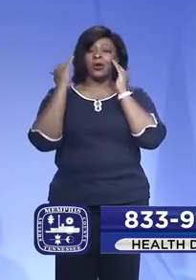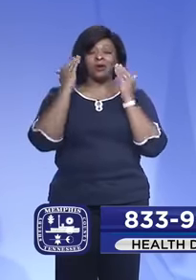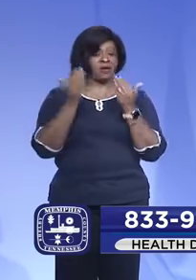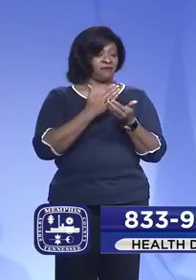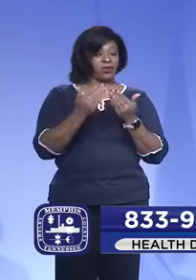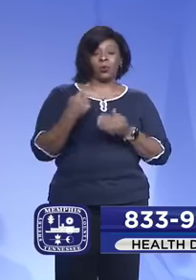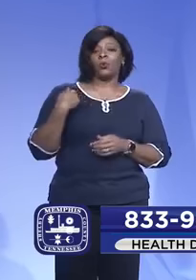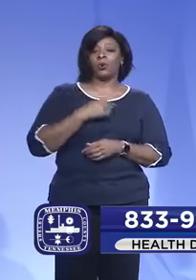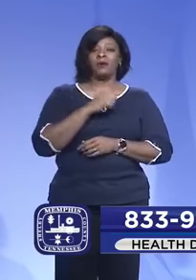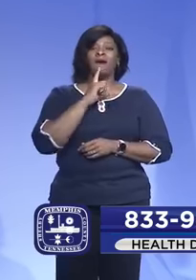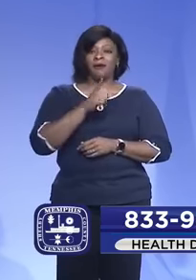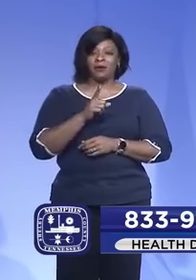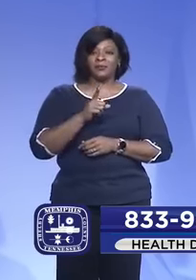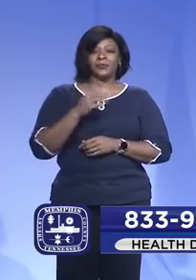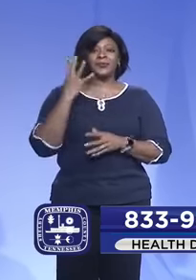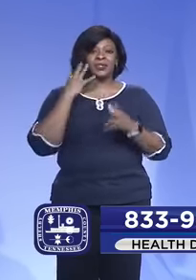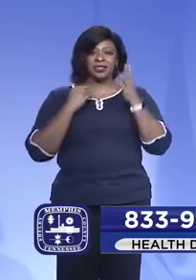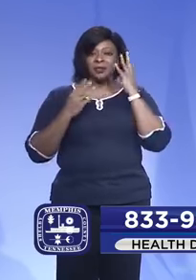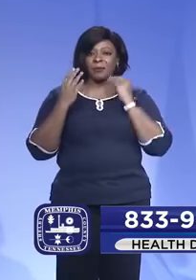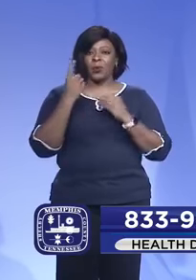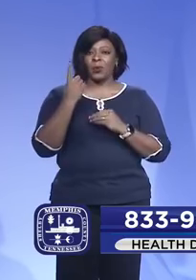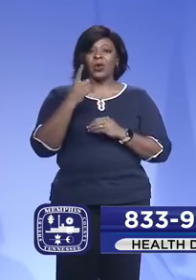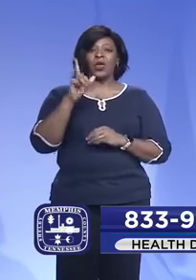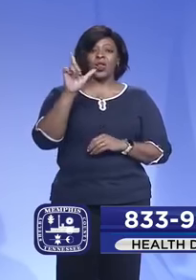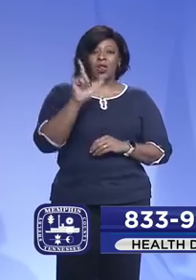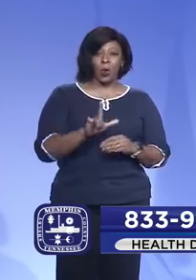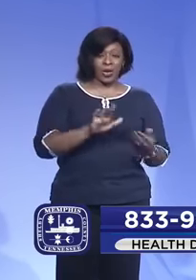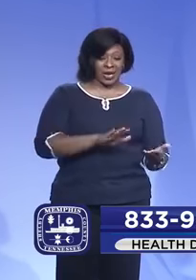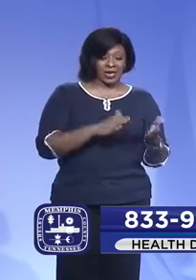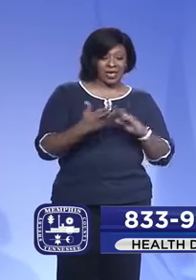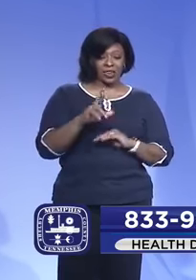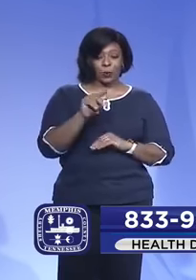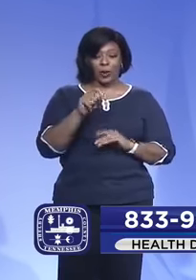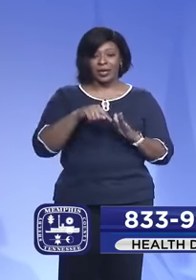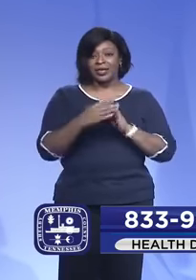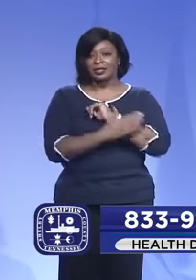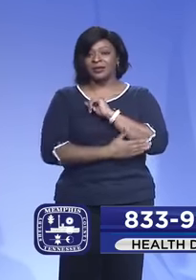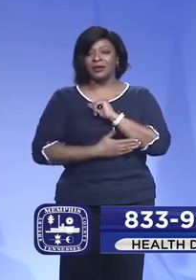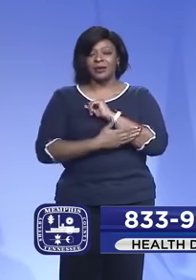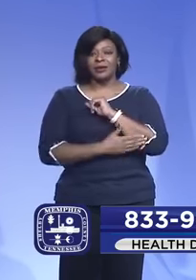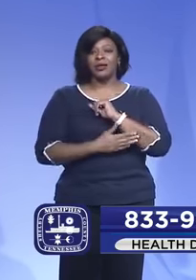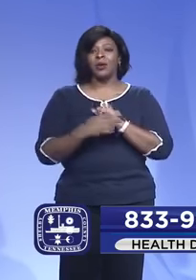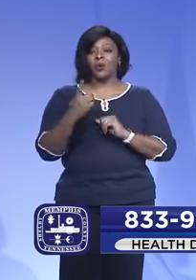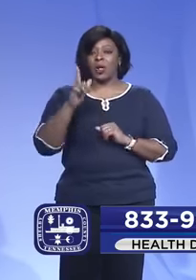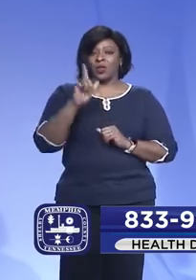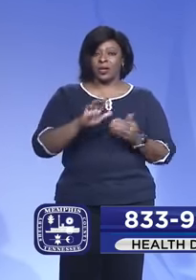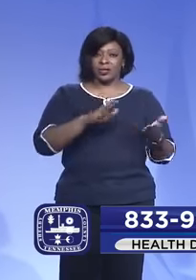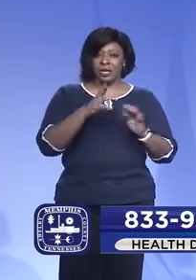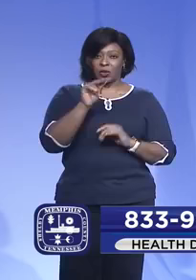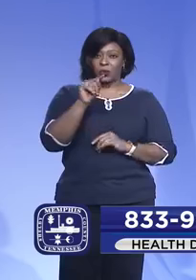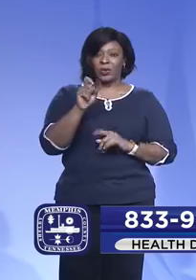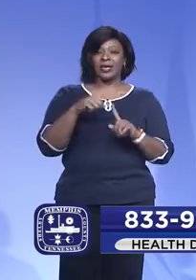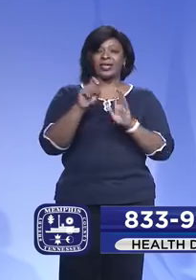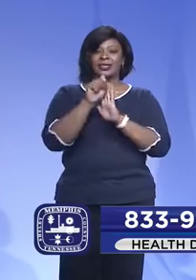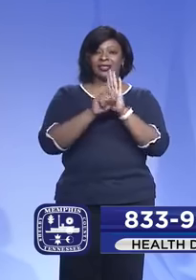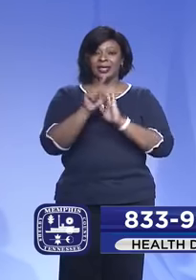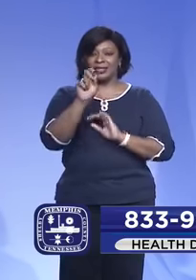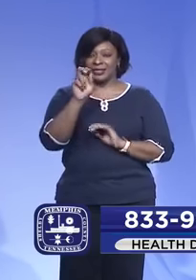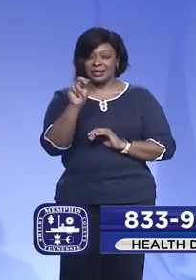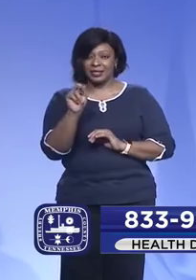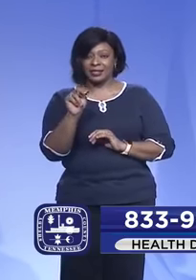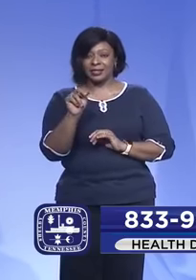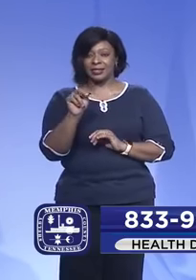we are experiencing one of the lower mortality rates in the country, one of the lower mortality rates in the state of